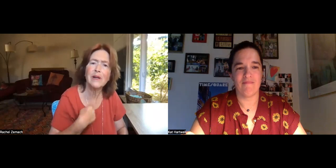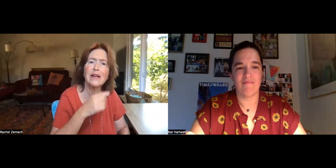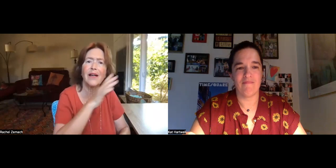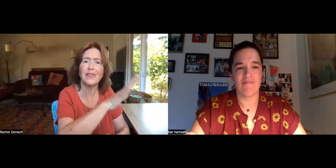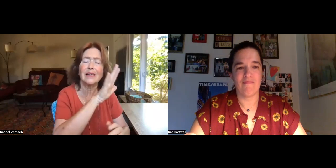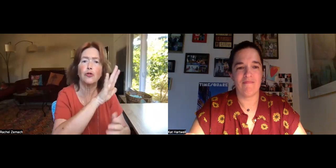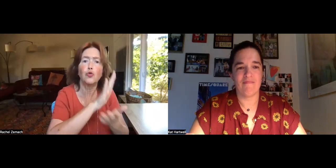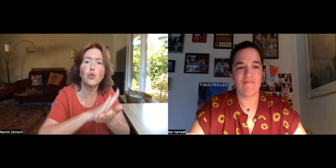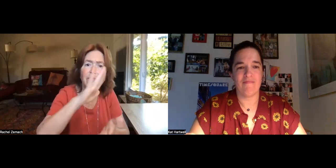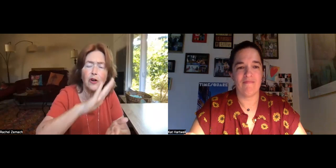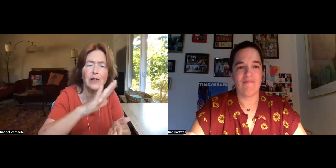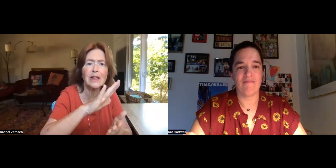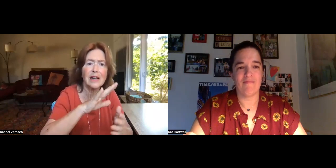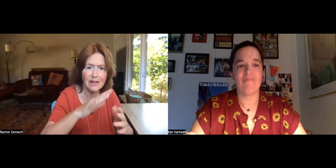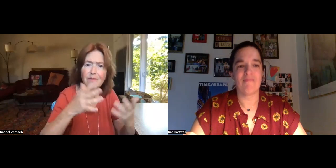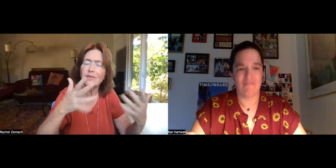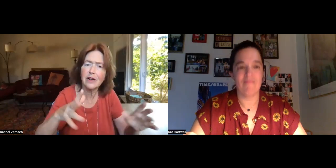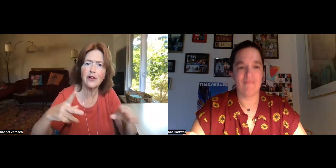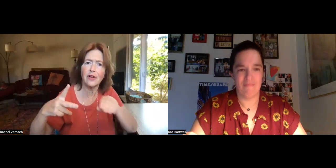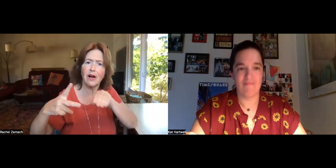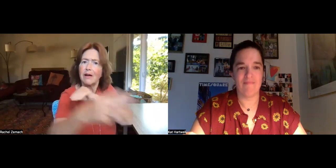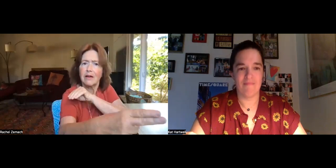me and the birthday finish